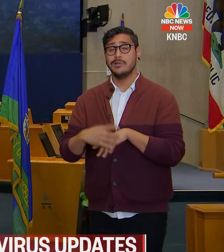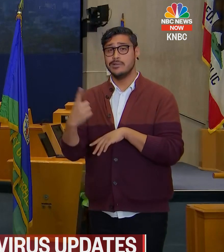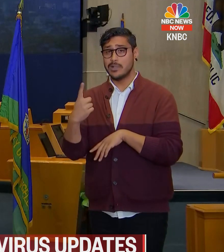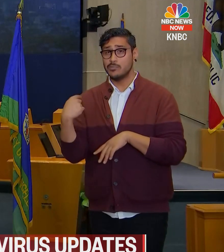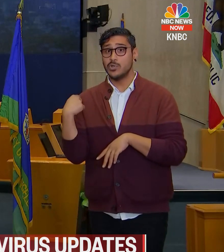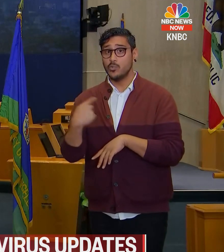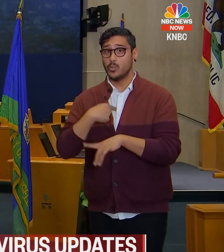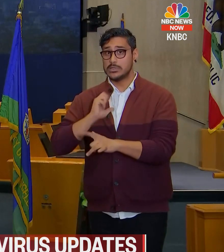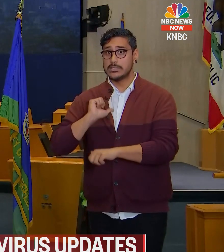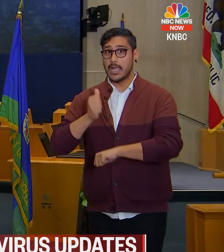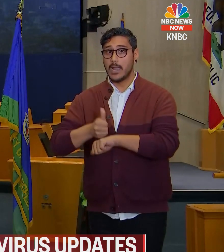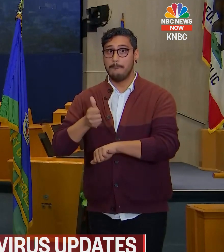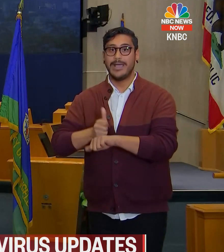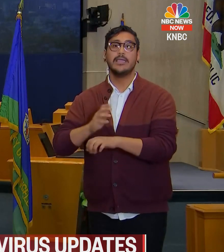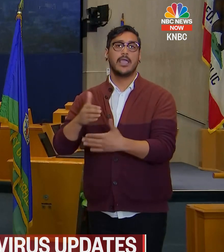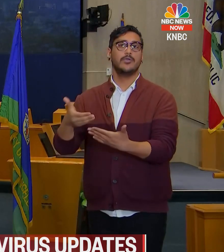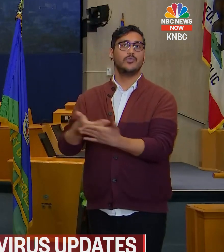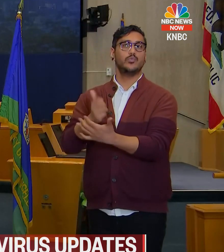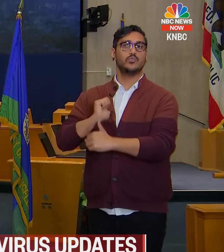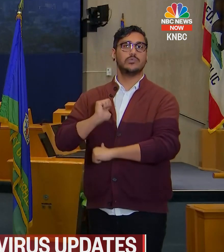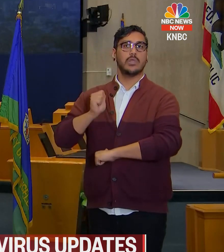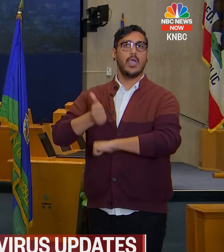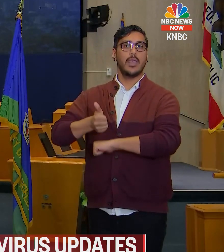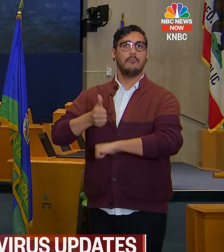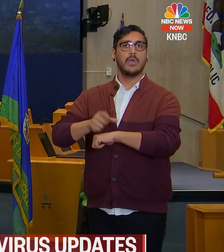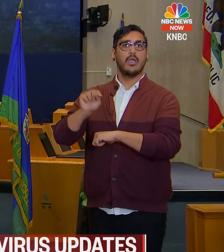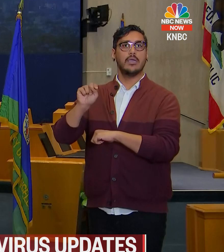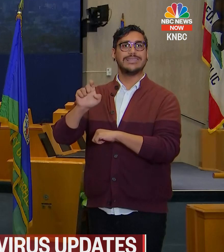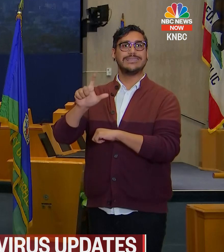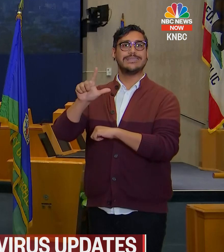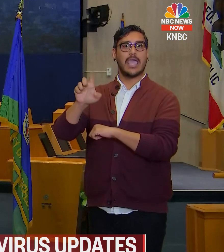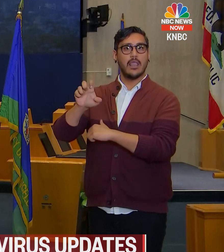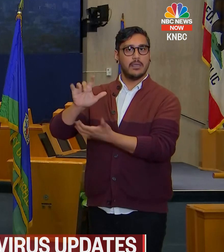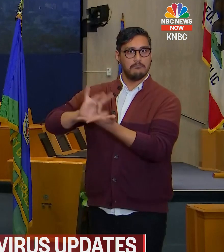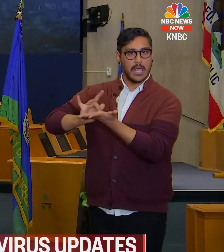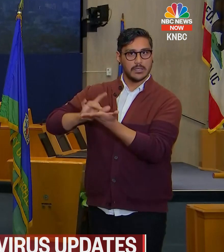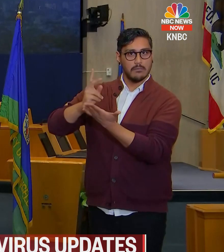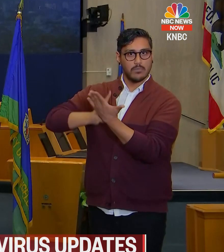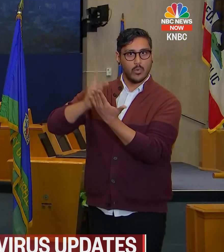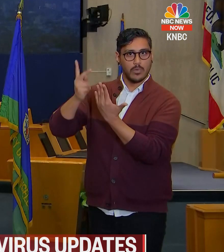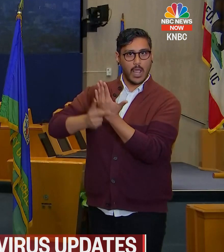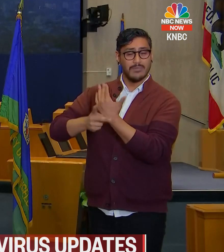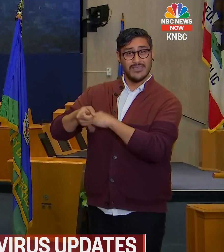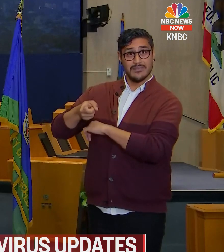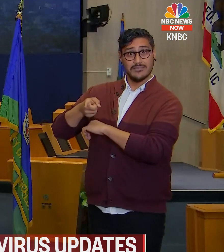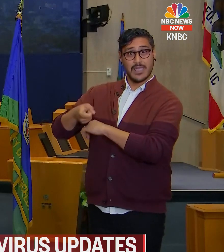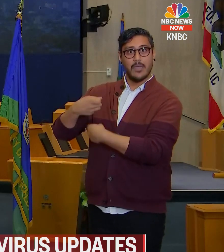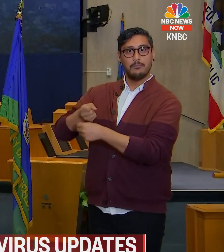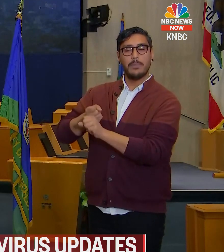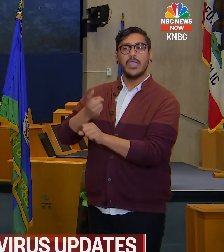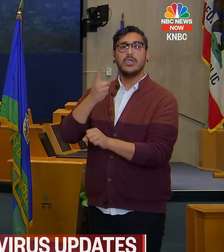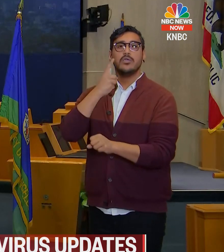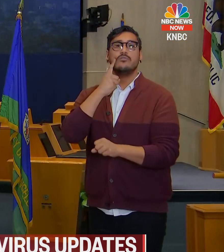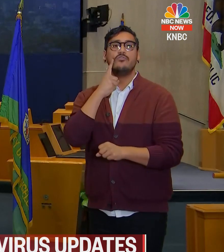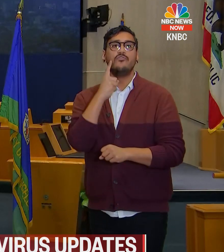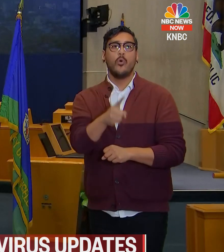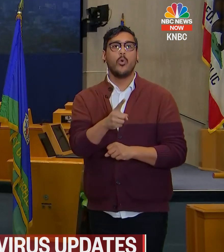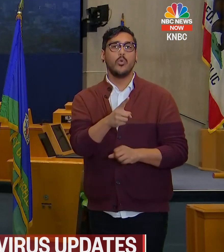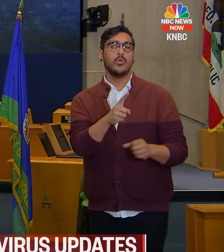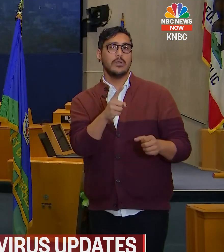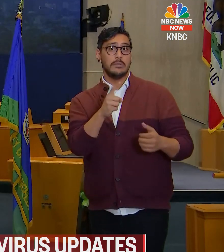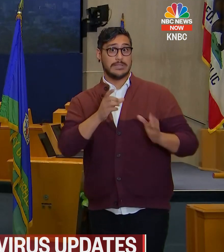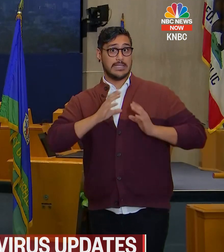we've implemented is a newly implemented telemedicine program designed to help mildly impact the